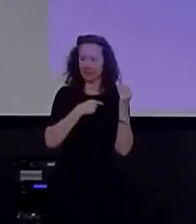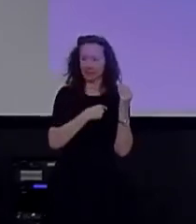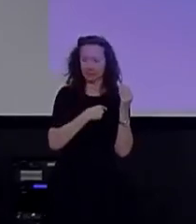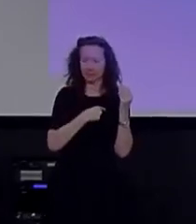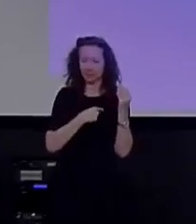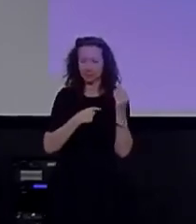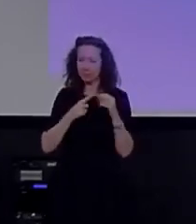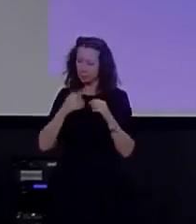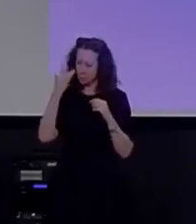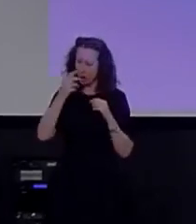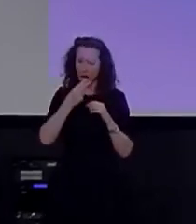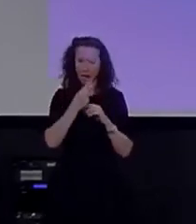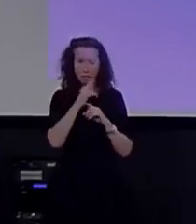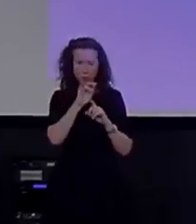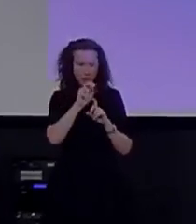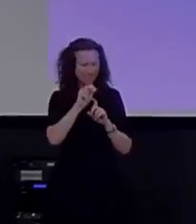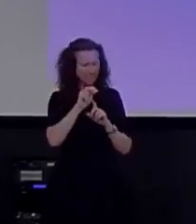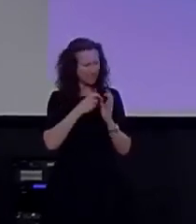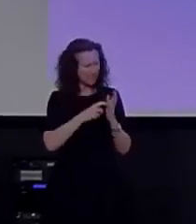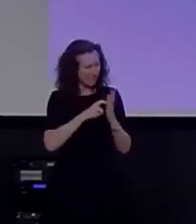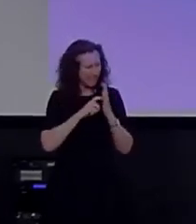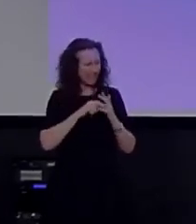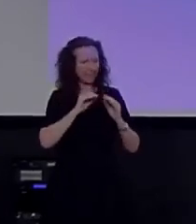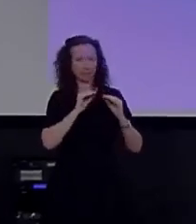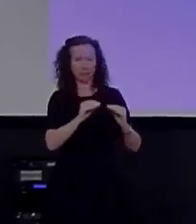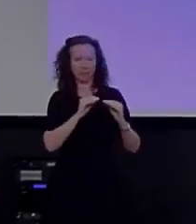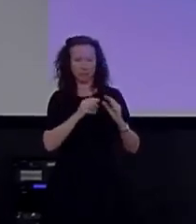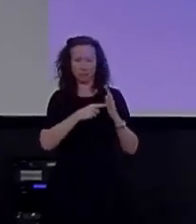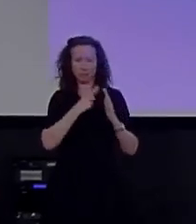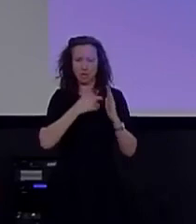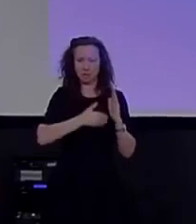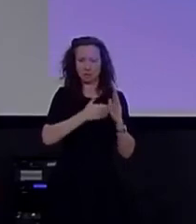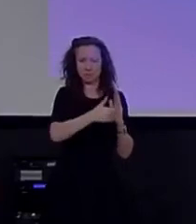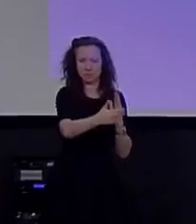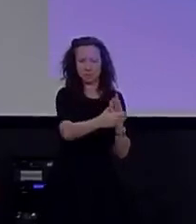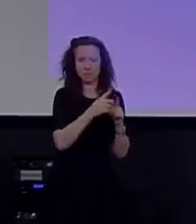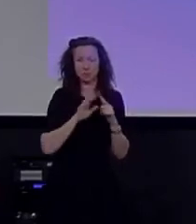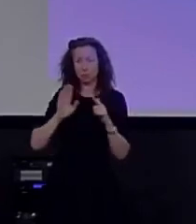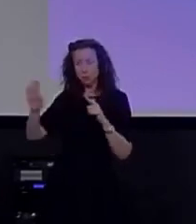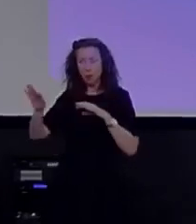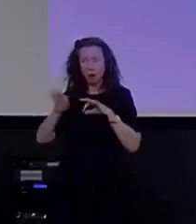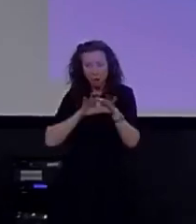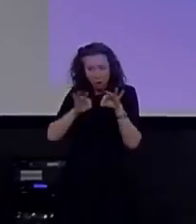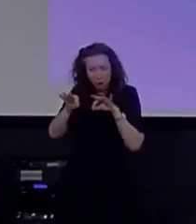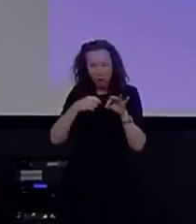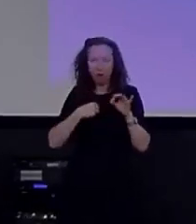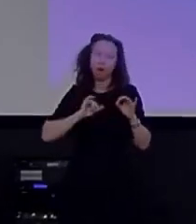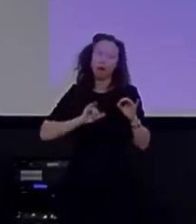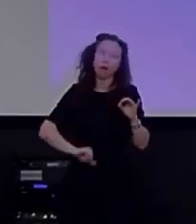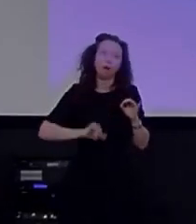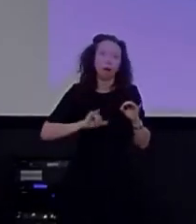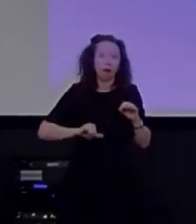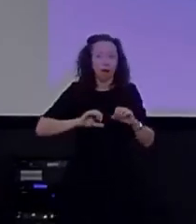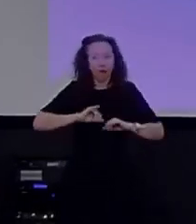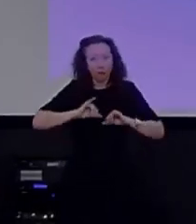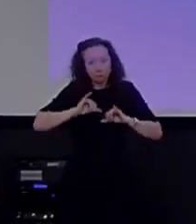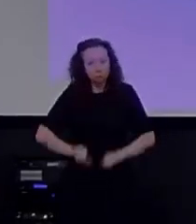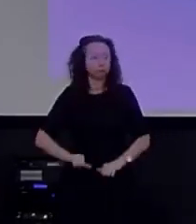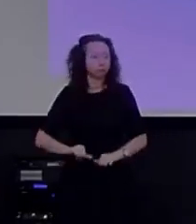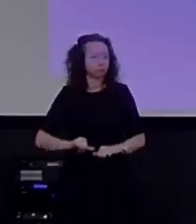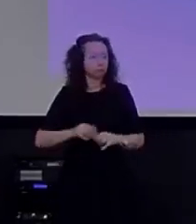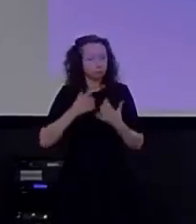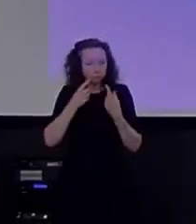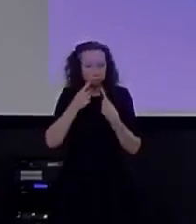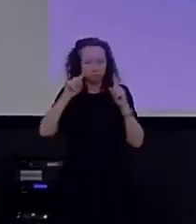need instruction at some point. And so for me, this is very refreshing to be able to identify